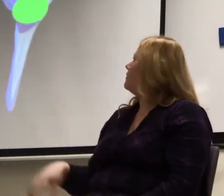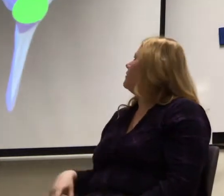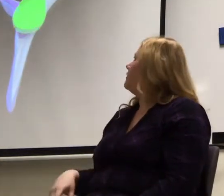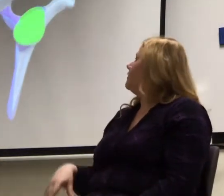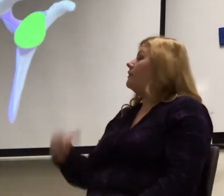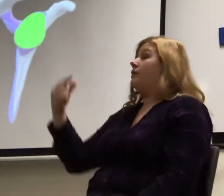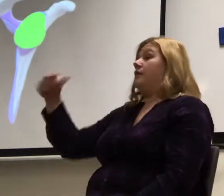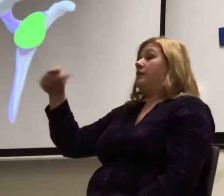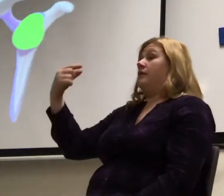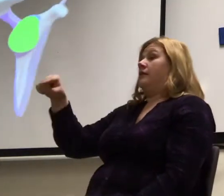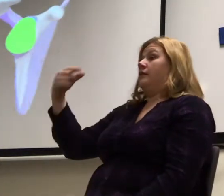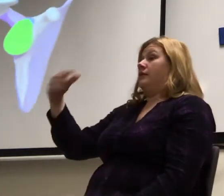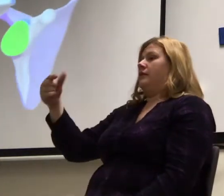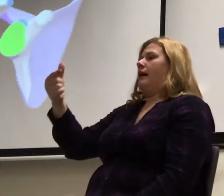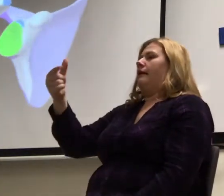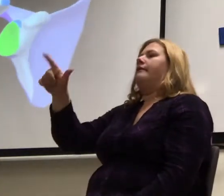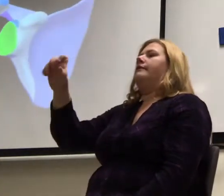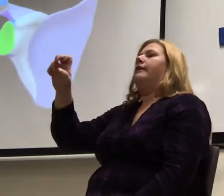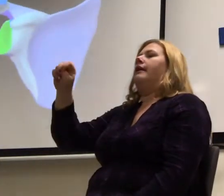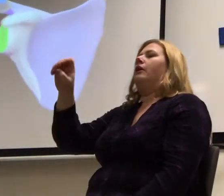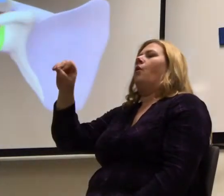green is the glenoid.